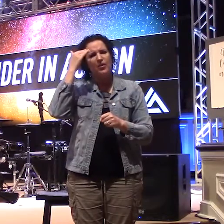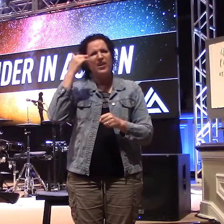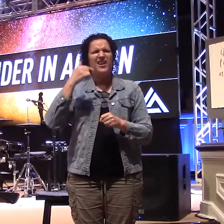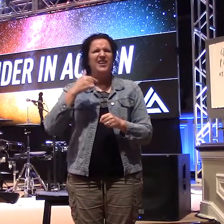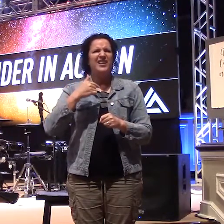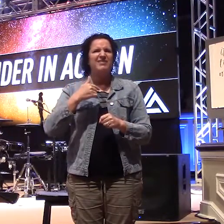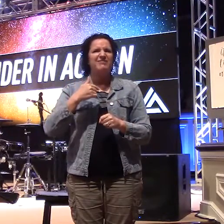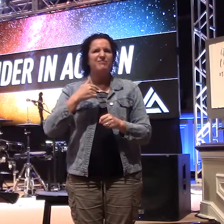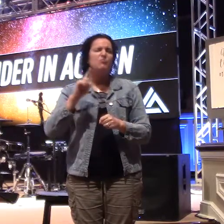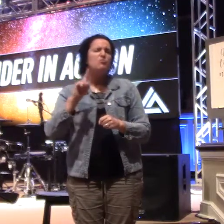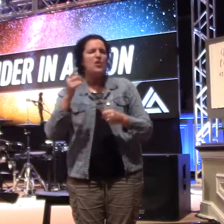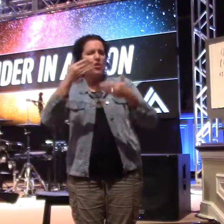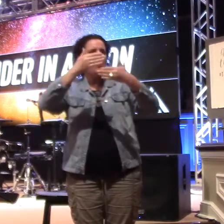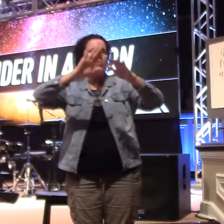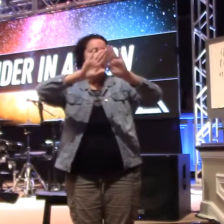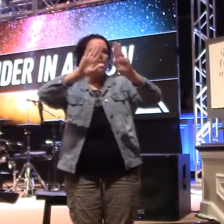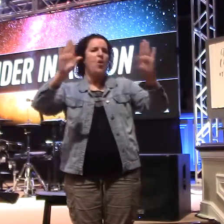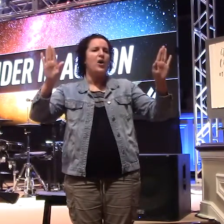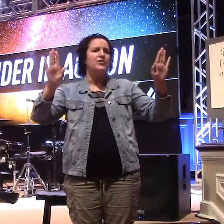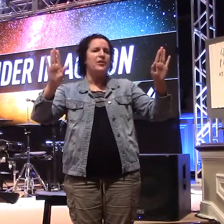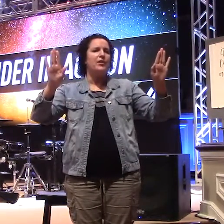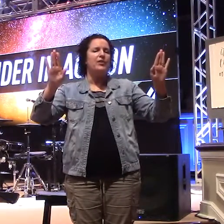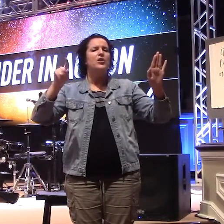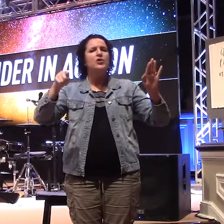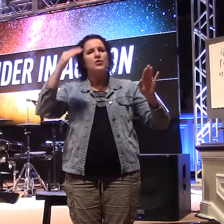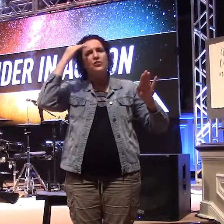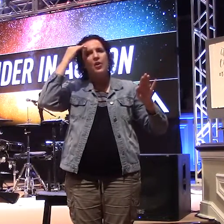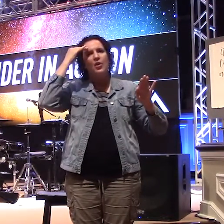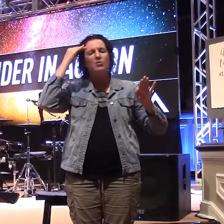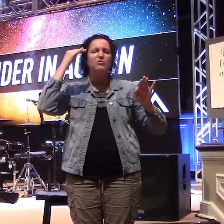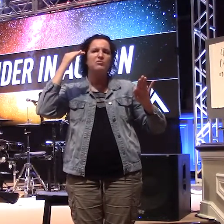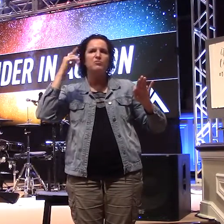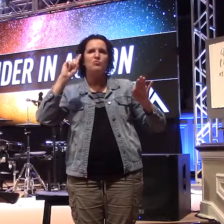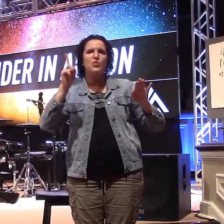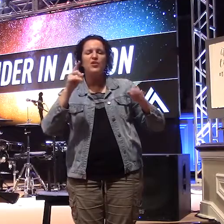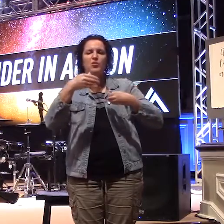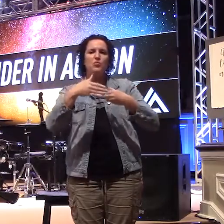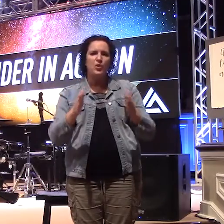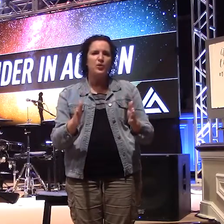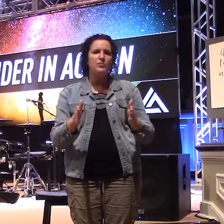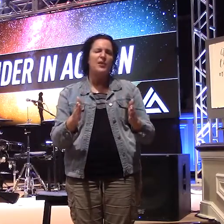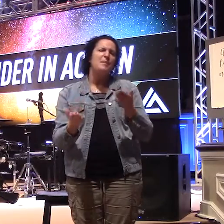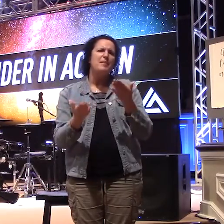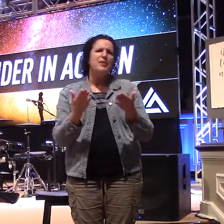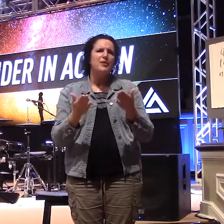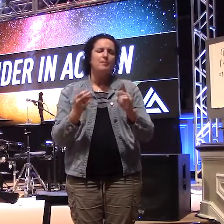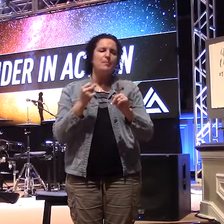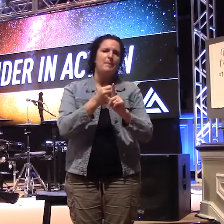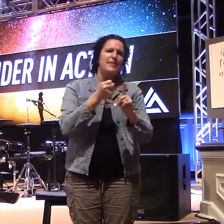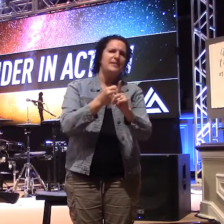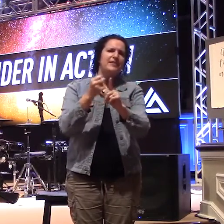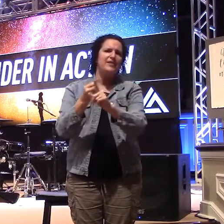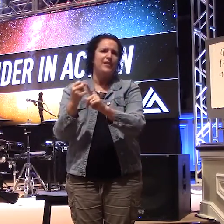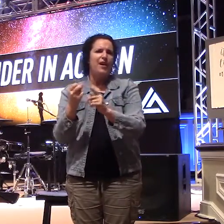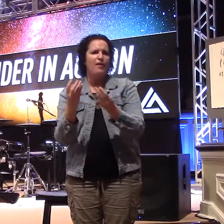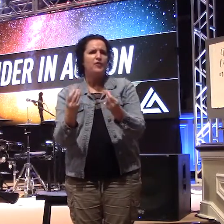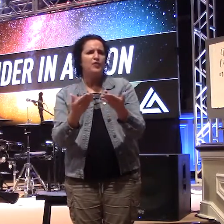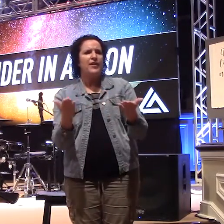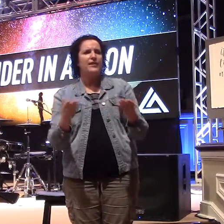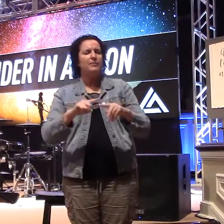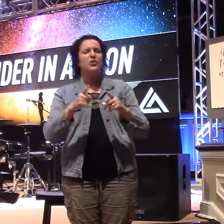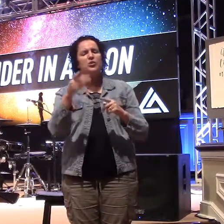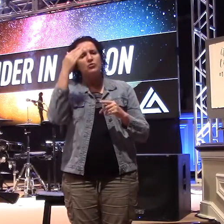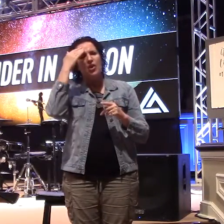a few walls, but you know that the ladder in your house, and you walk down a hall, you might hit a few things, but pretty much you know the